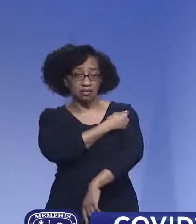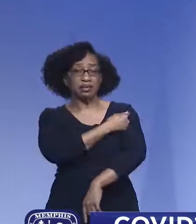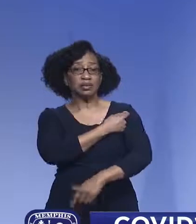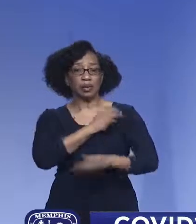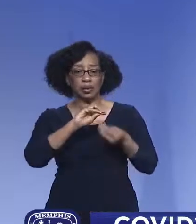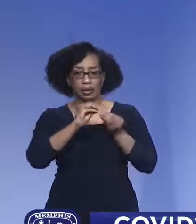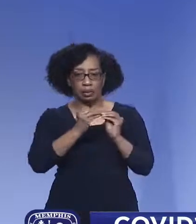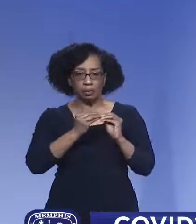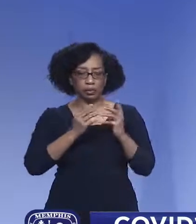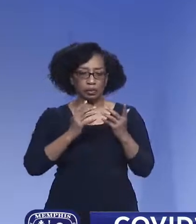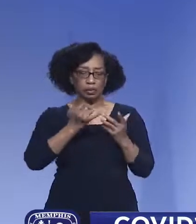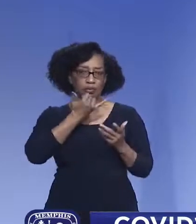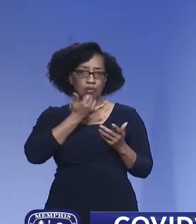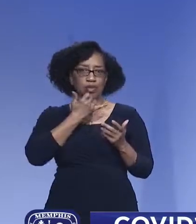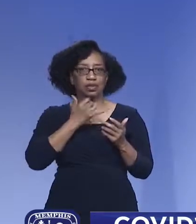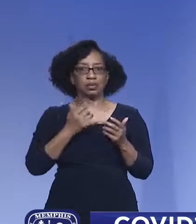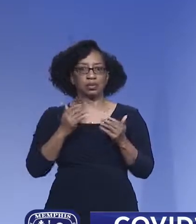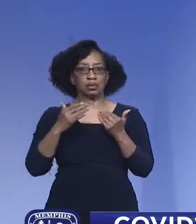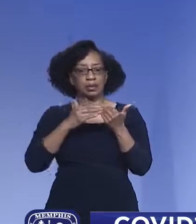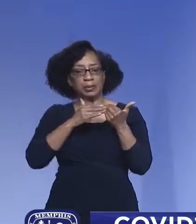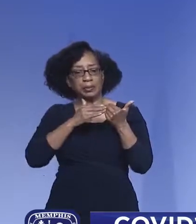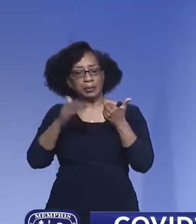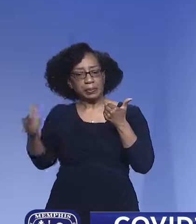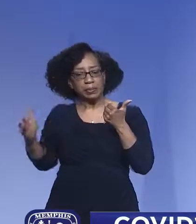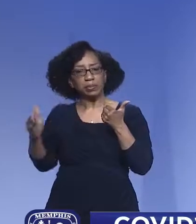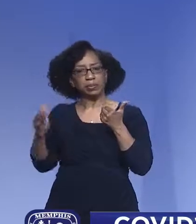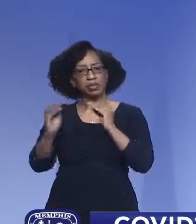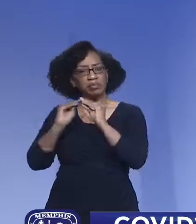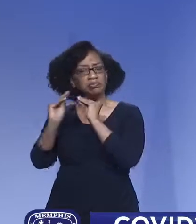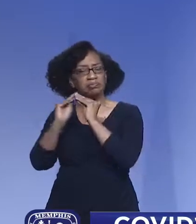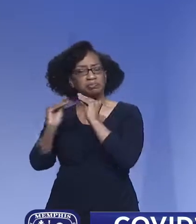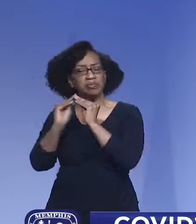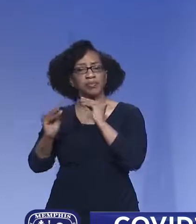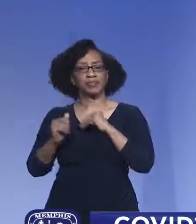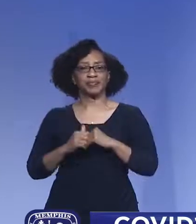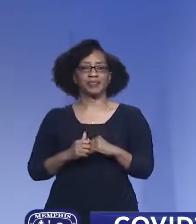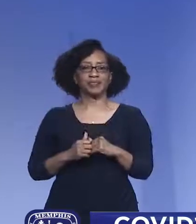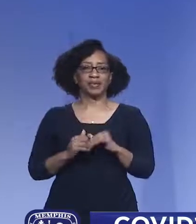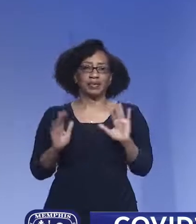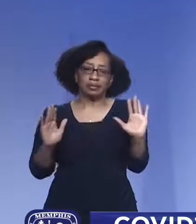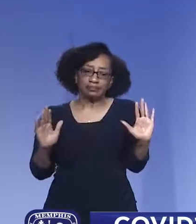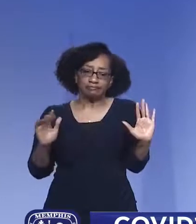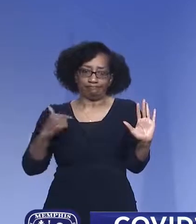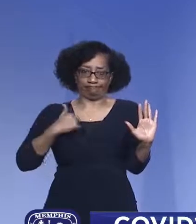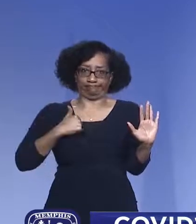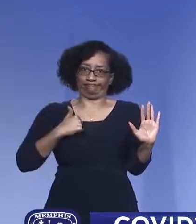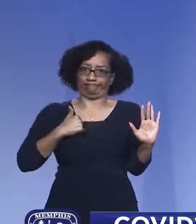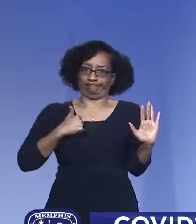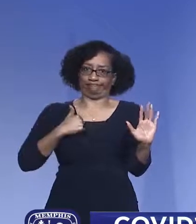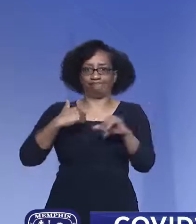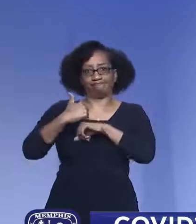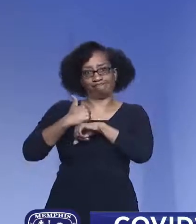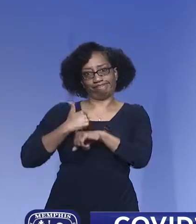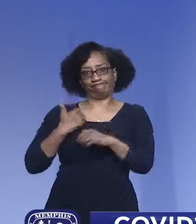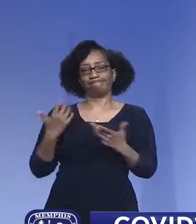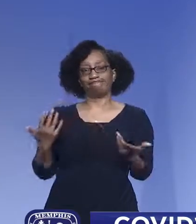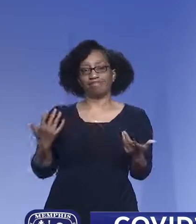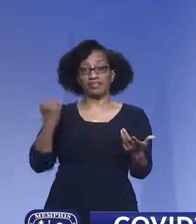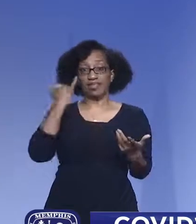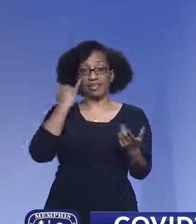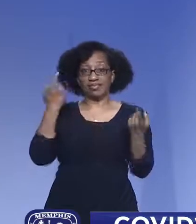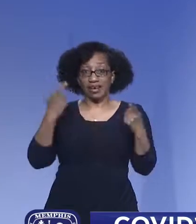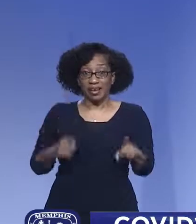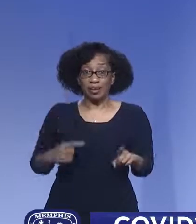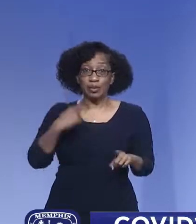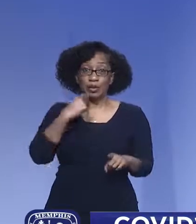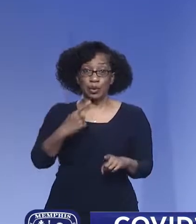following, we have had no other instances of that. But in fairness, I told you I'm accountable. I told you I would be the one that told you if that happened. And